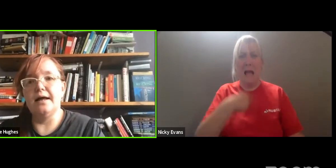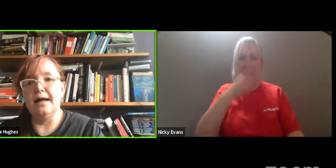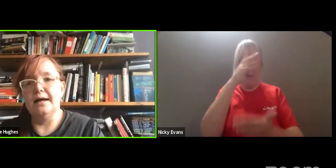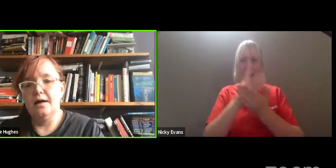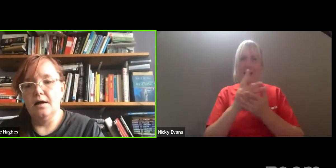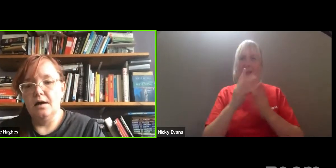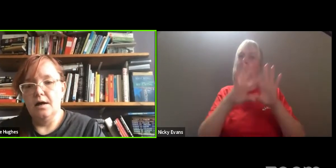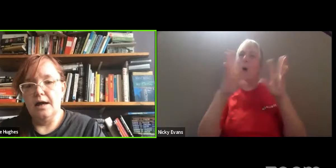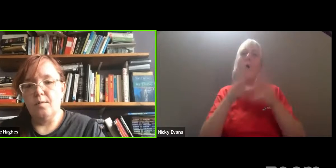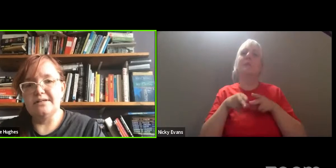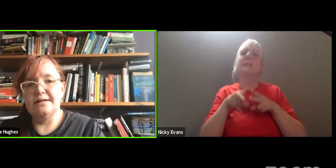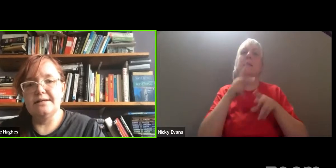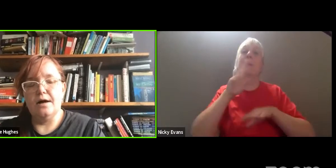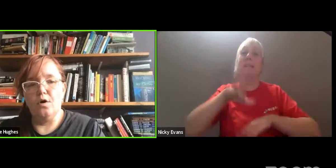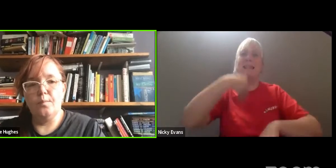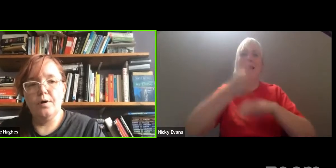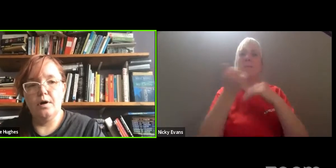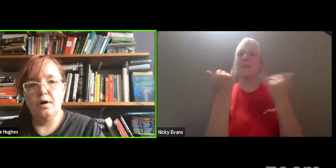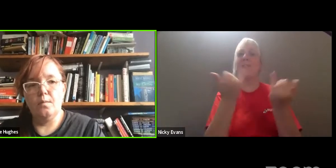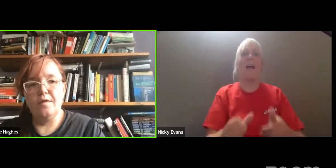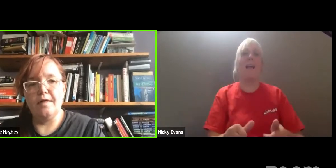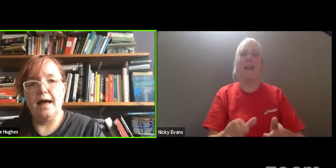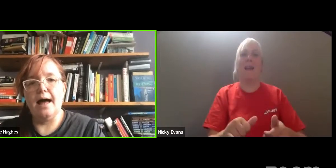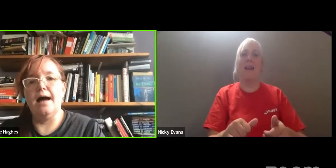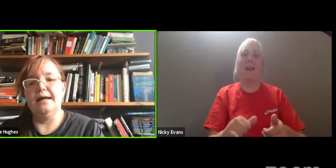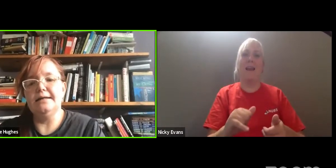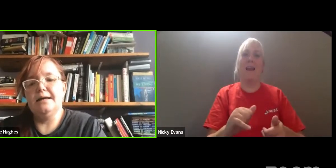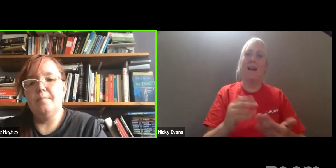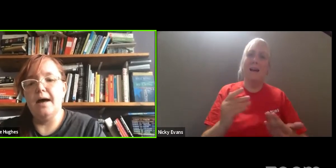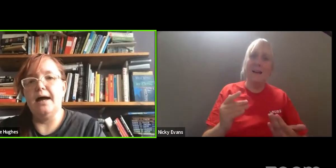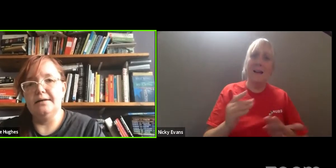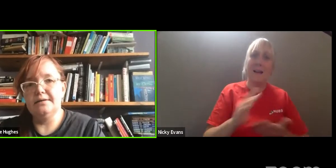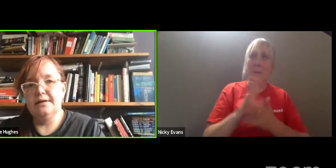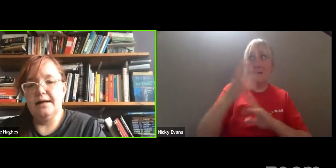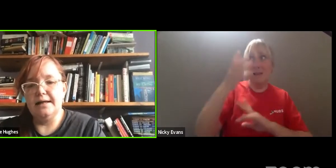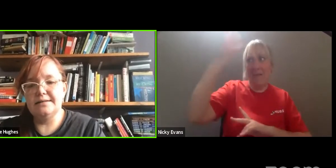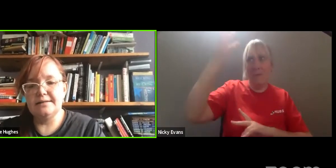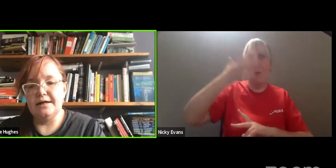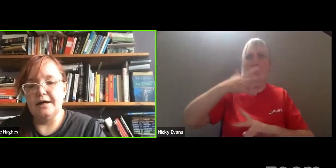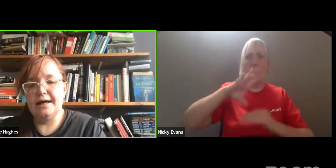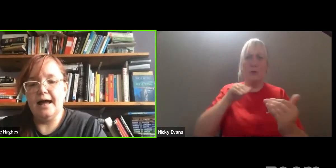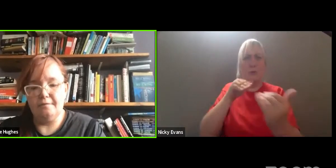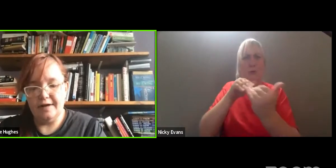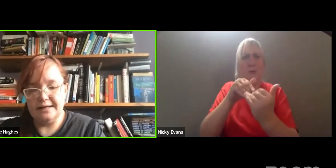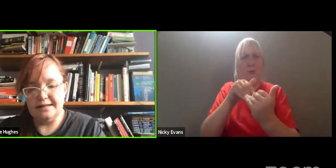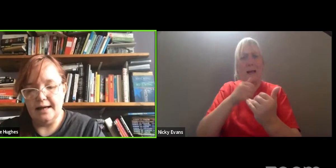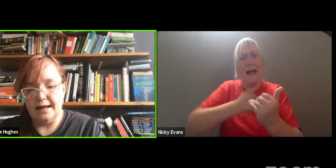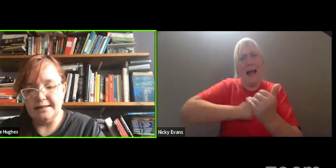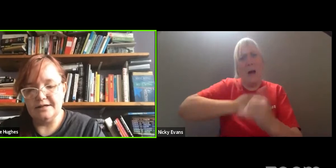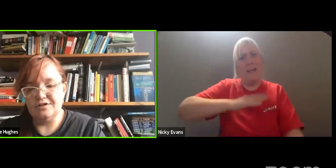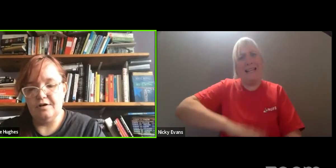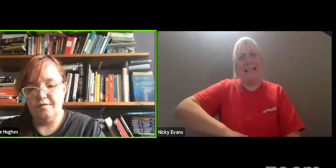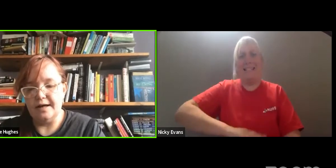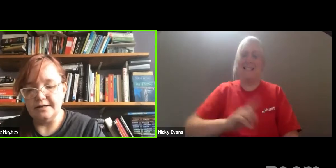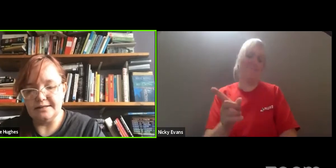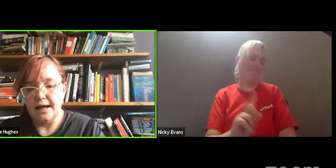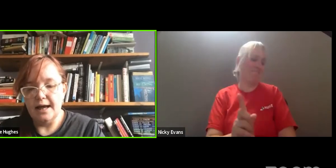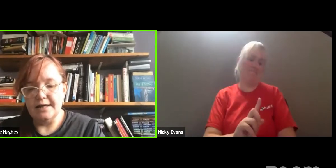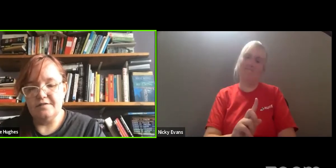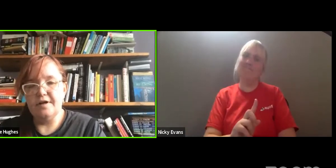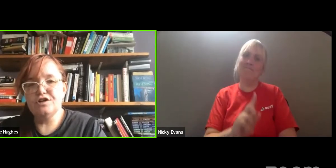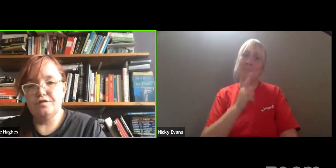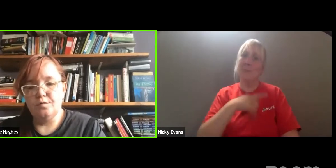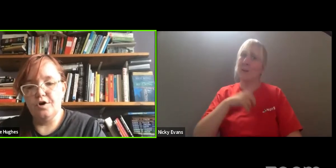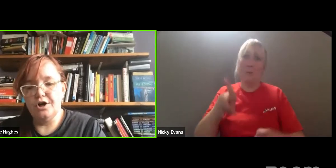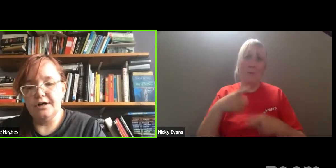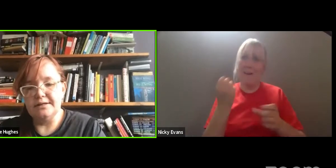us, really. It wasn't set up with our needs in mind. You can't fix it. It's just horrendous.